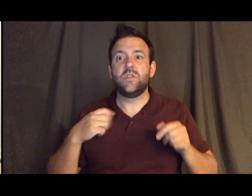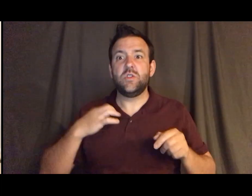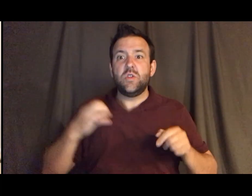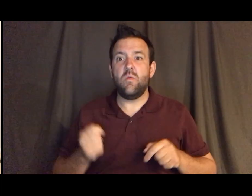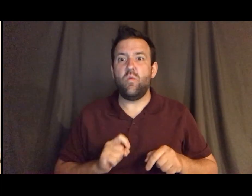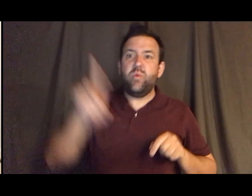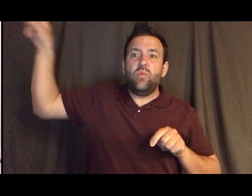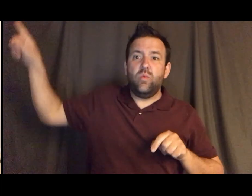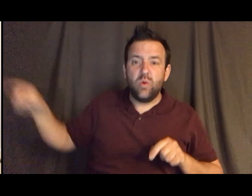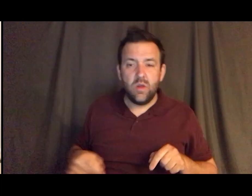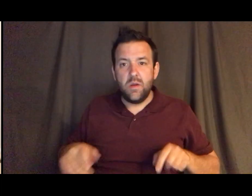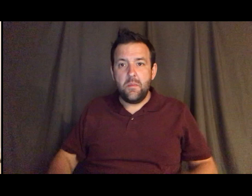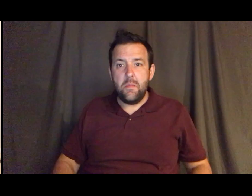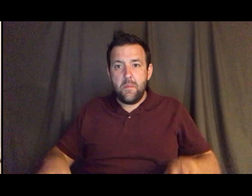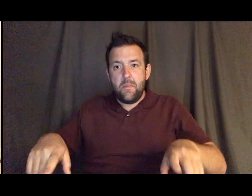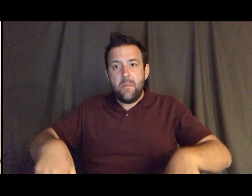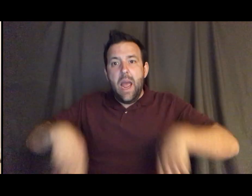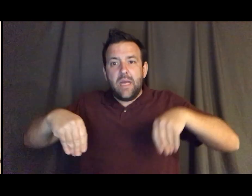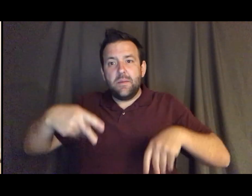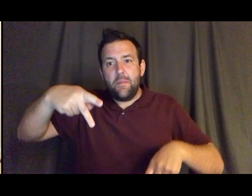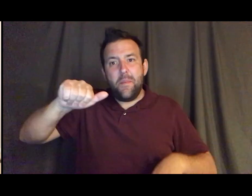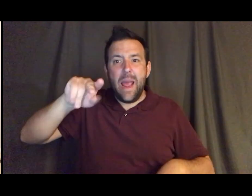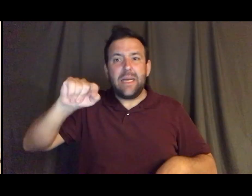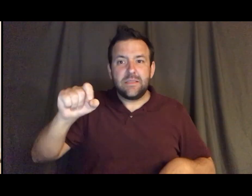and she scraped her elbow.